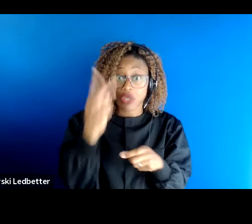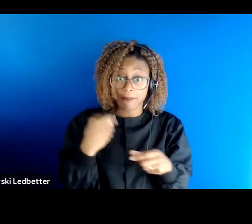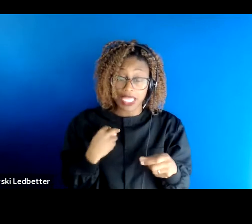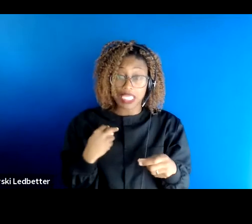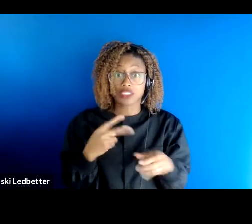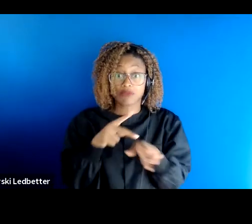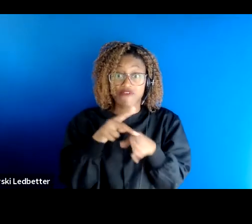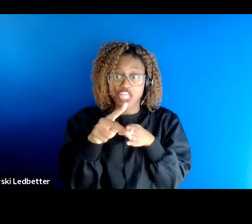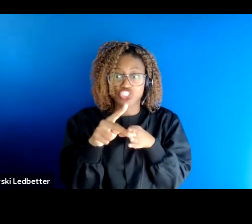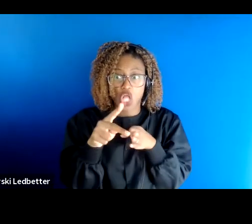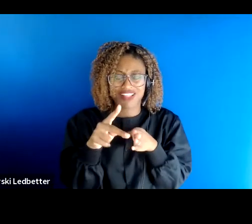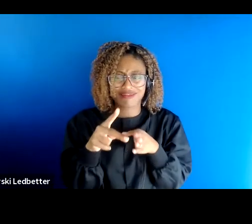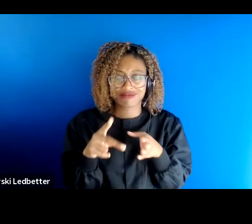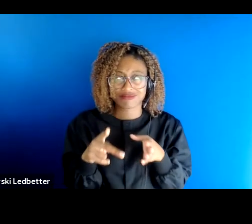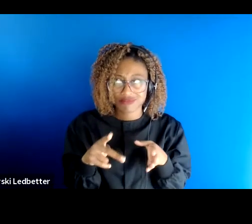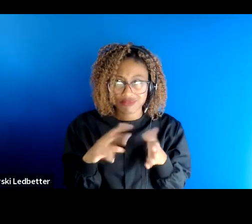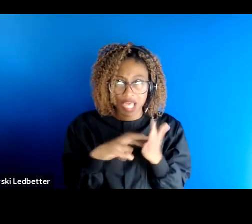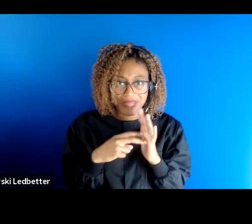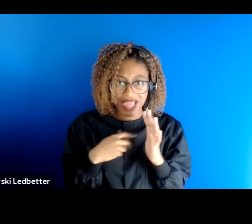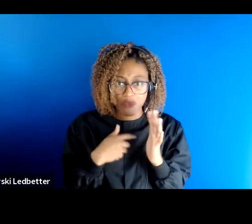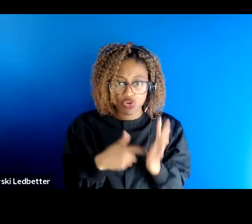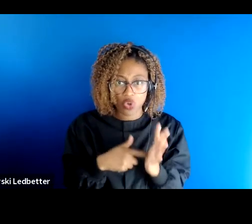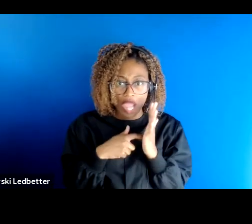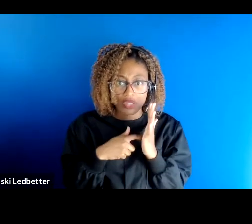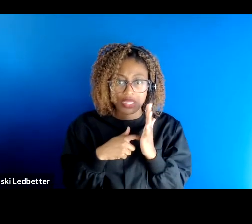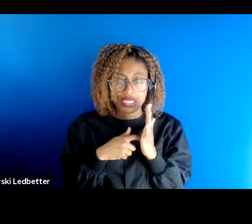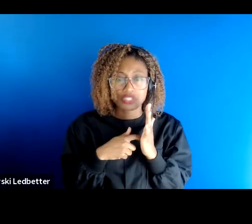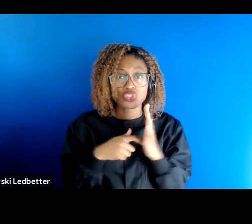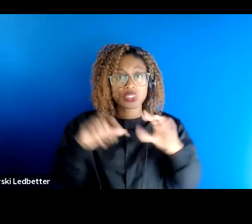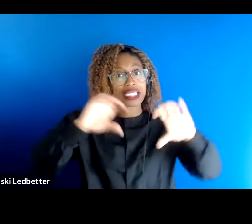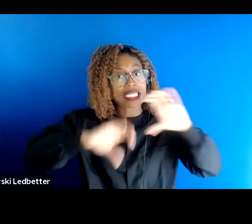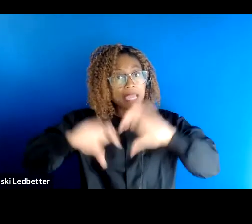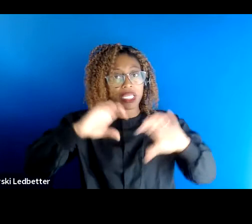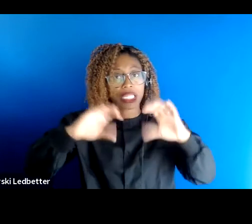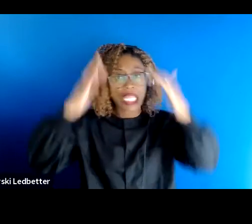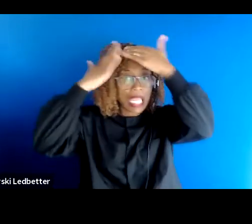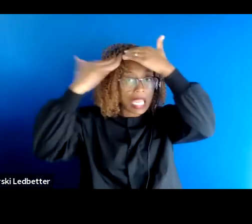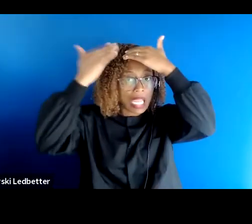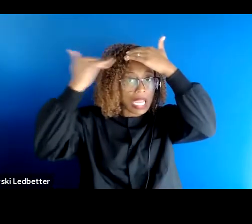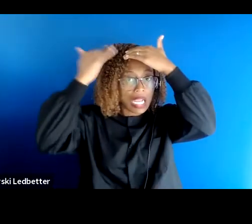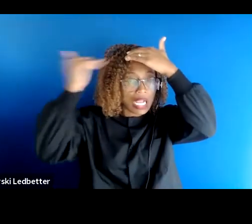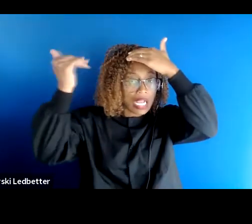professional, I would be required to chemically alter or straighten my